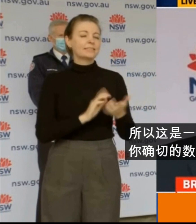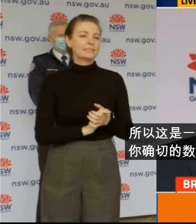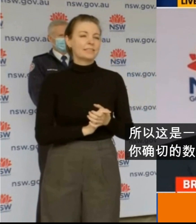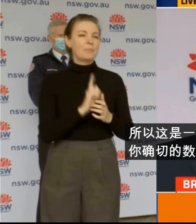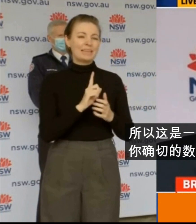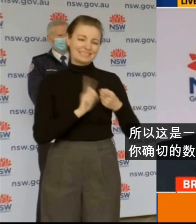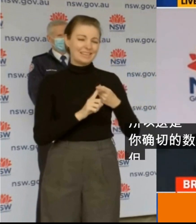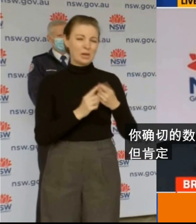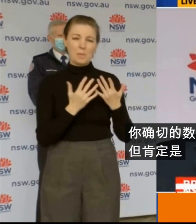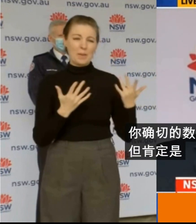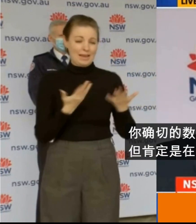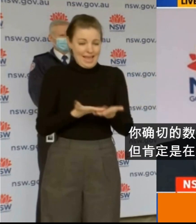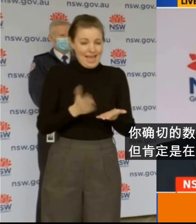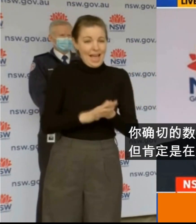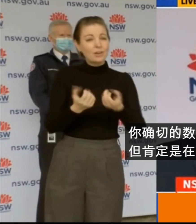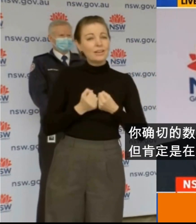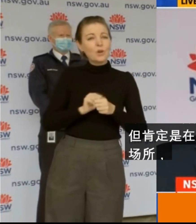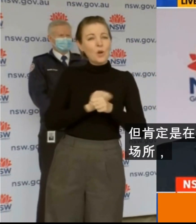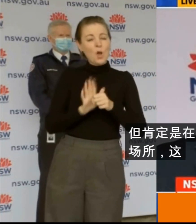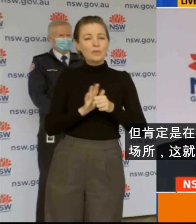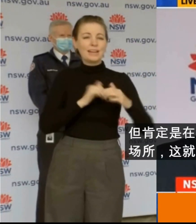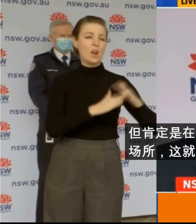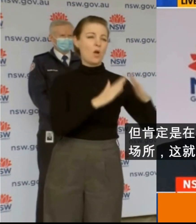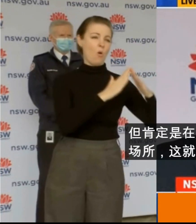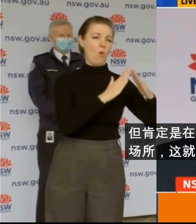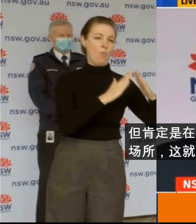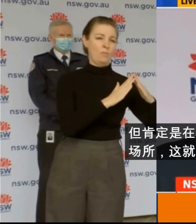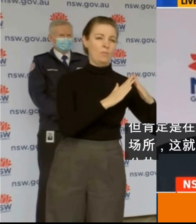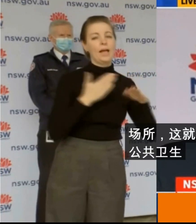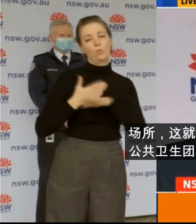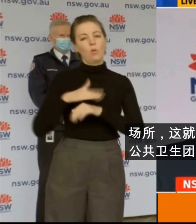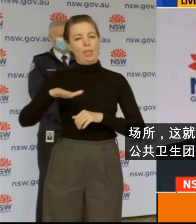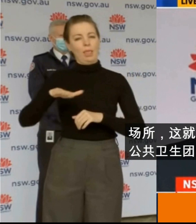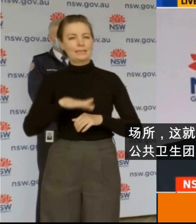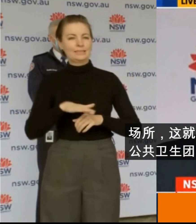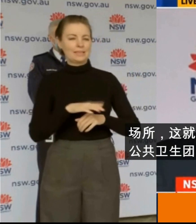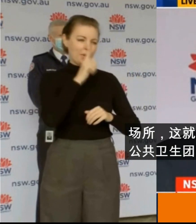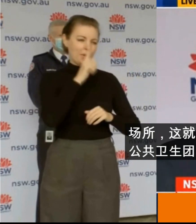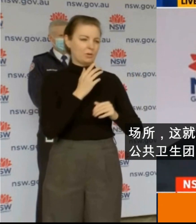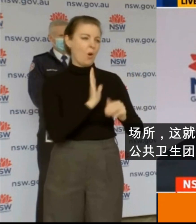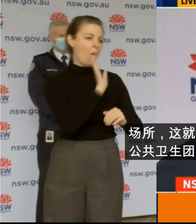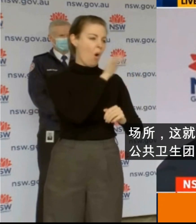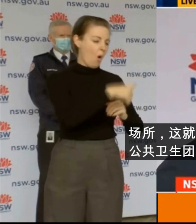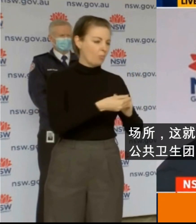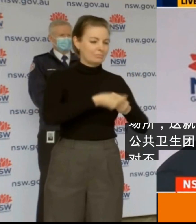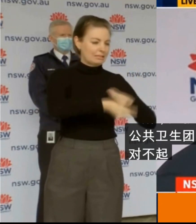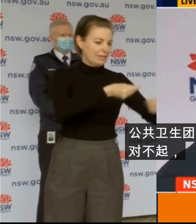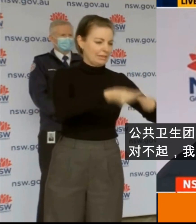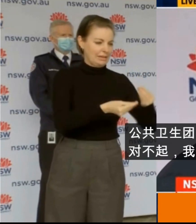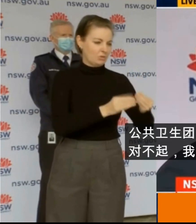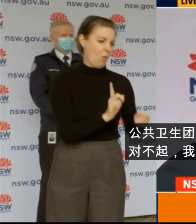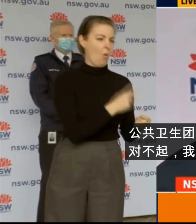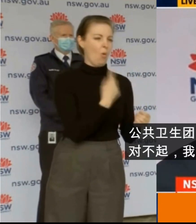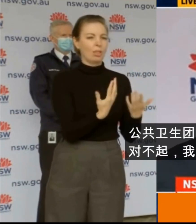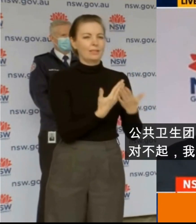precise figures today, but certainly it's in both those venues is what the public health team are advising me. Sorry, I'll